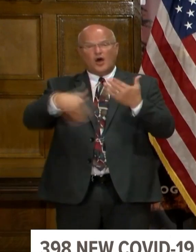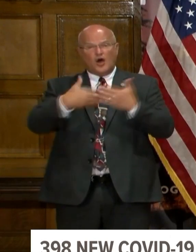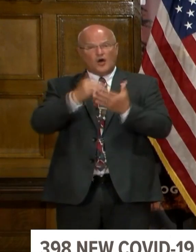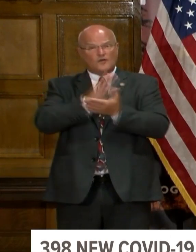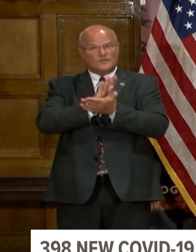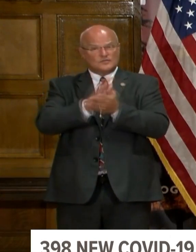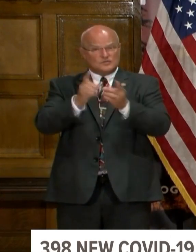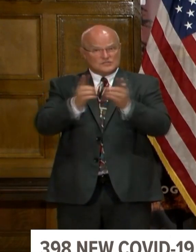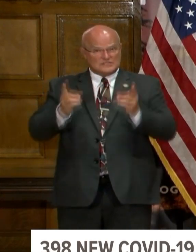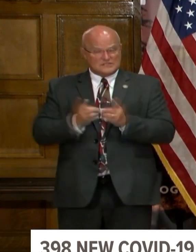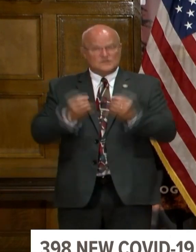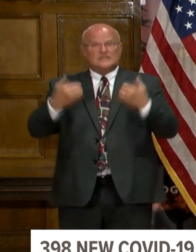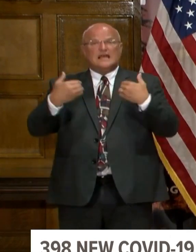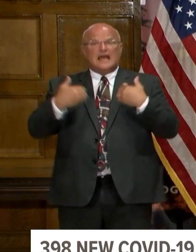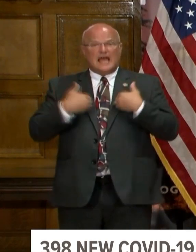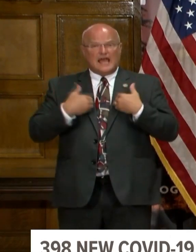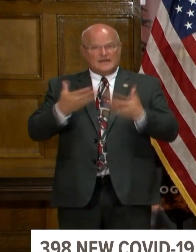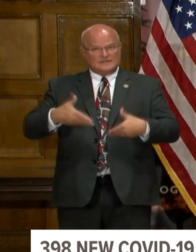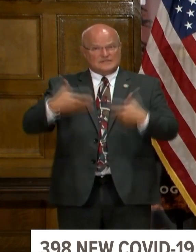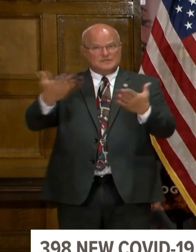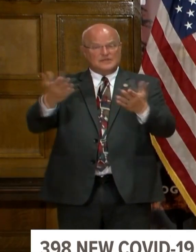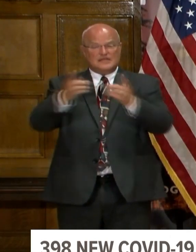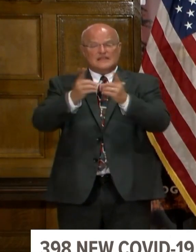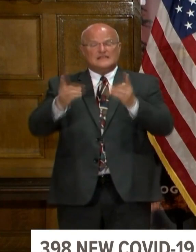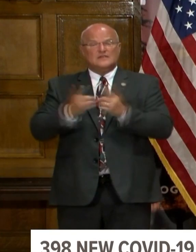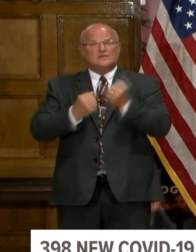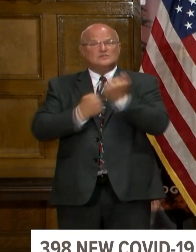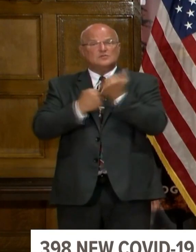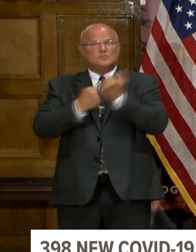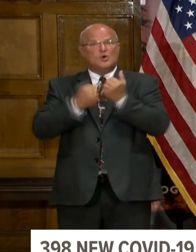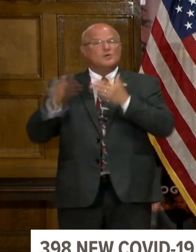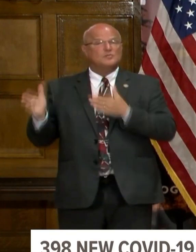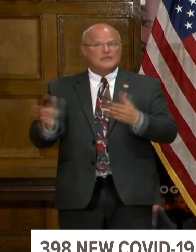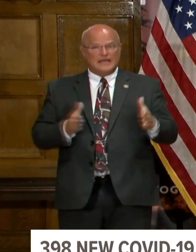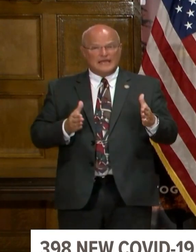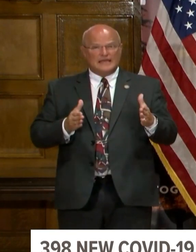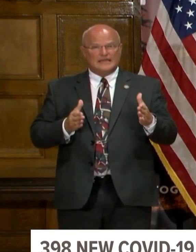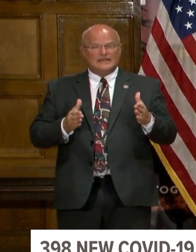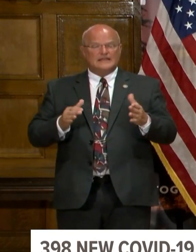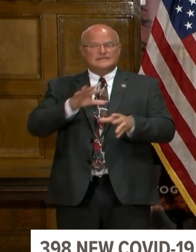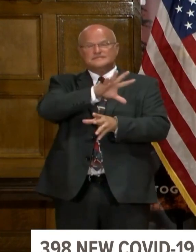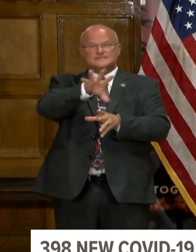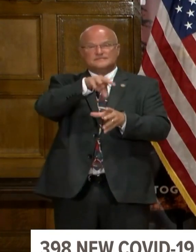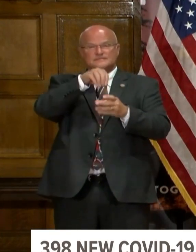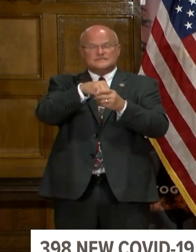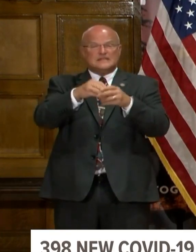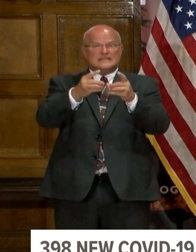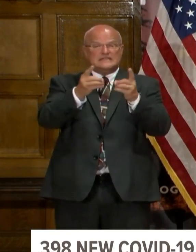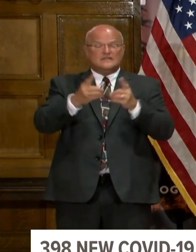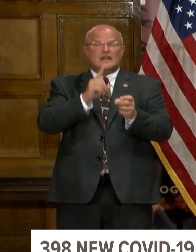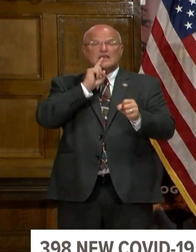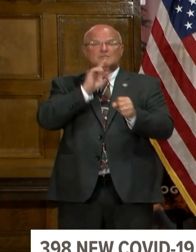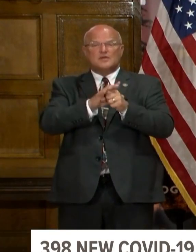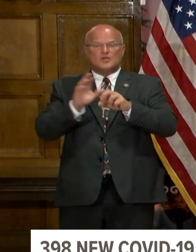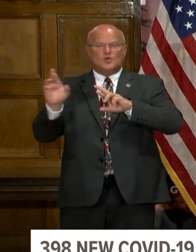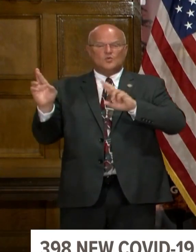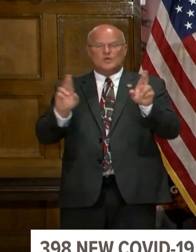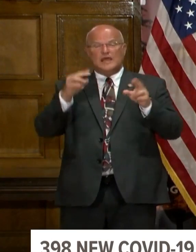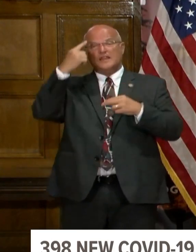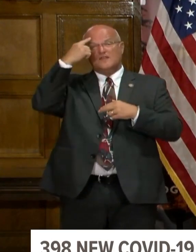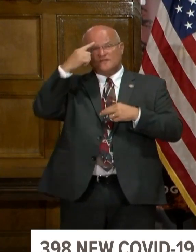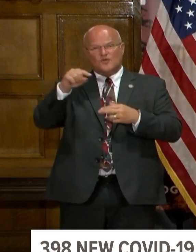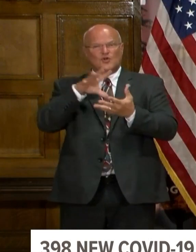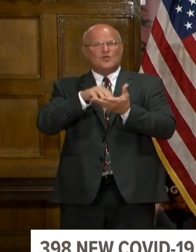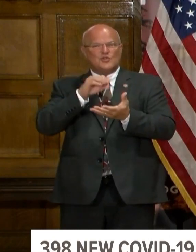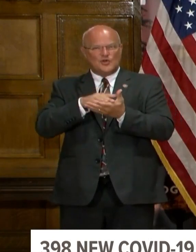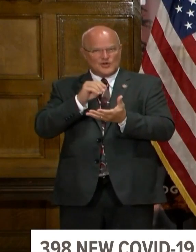school districts have submitted their district support plans, which are a component of the district's commitment of Ready for Learning.